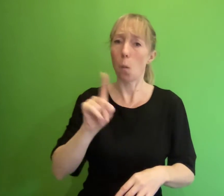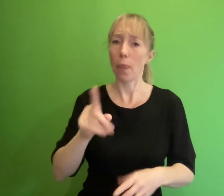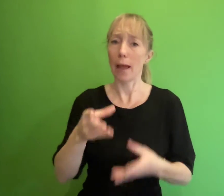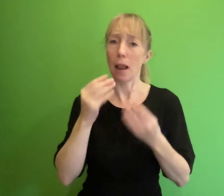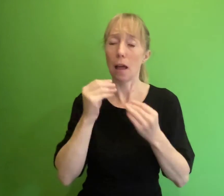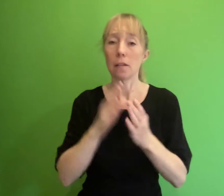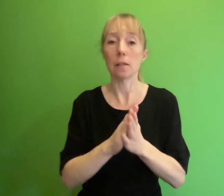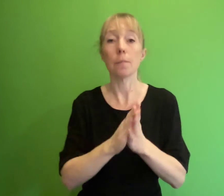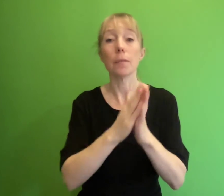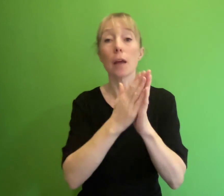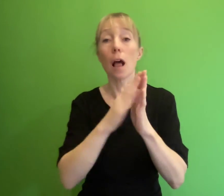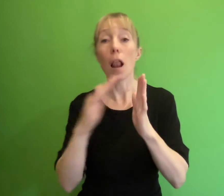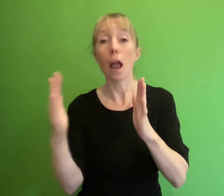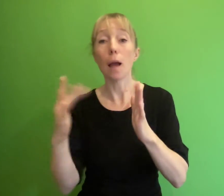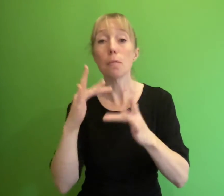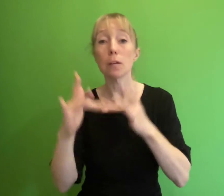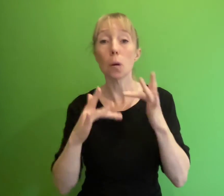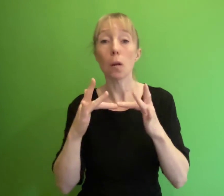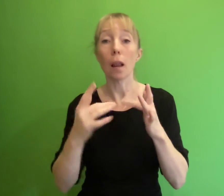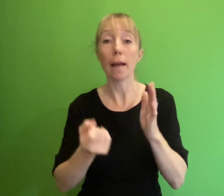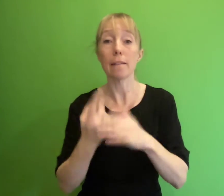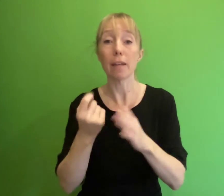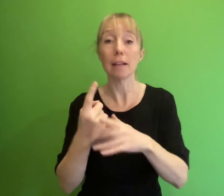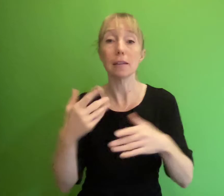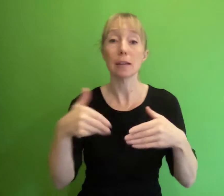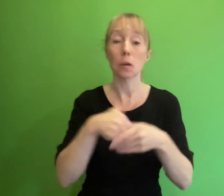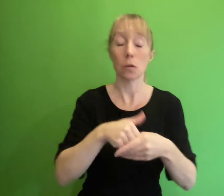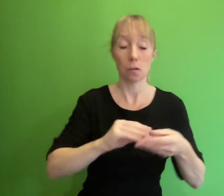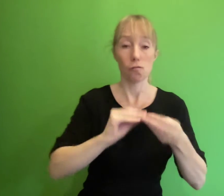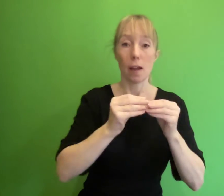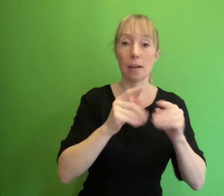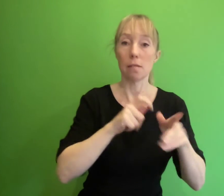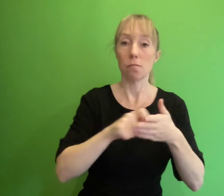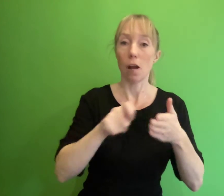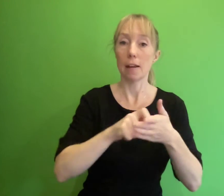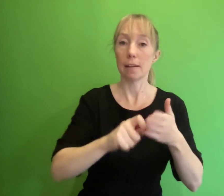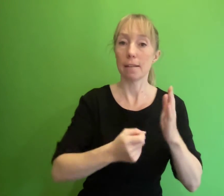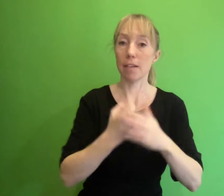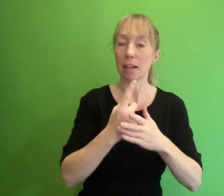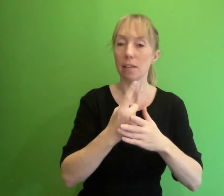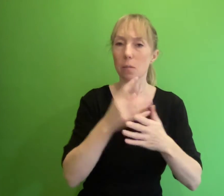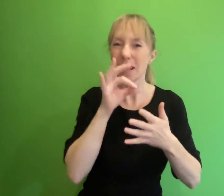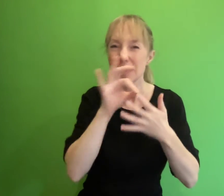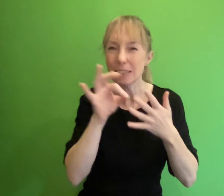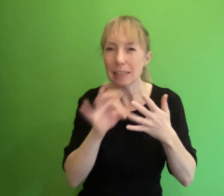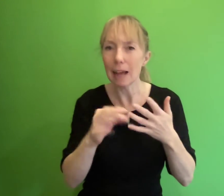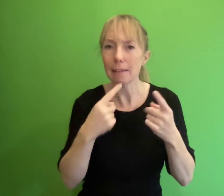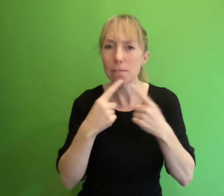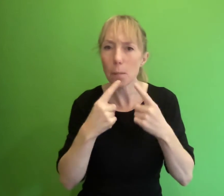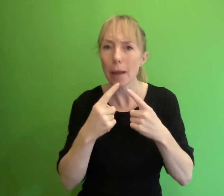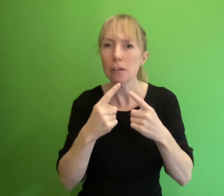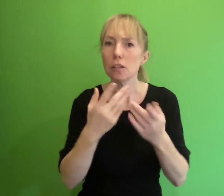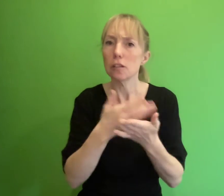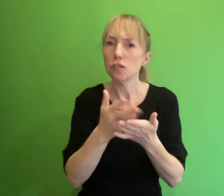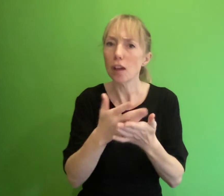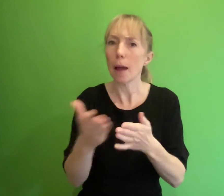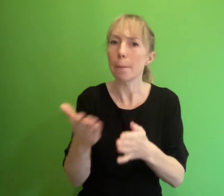online events, including creative writing events where detailed information is shared before an event, including rough